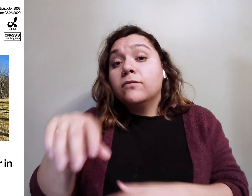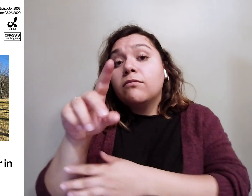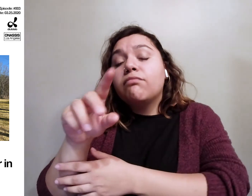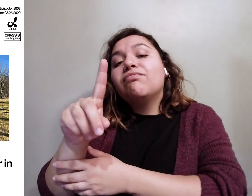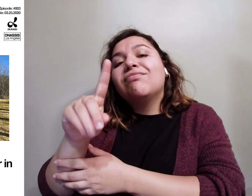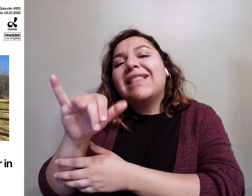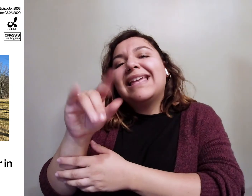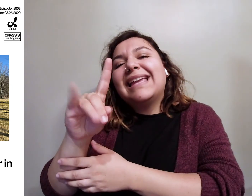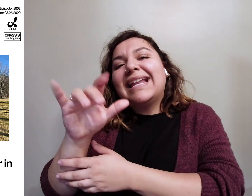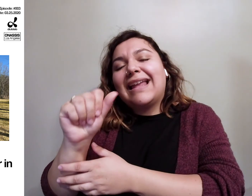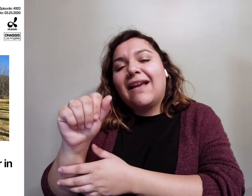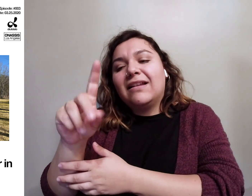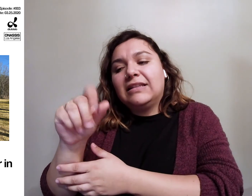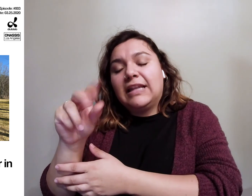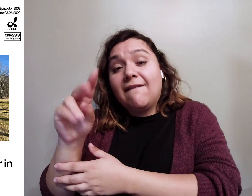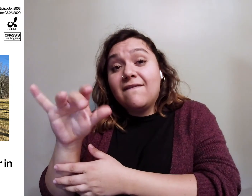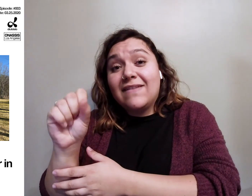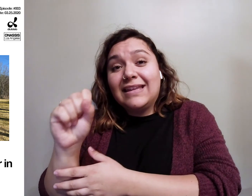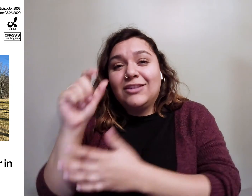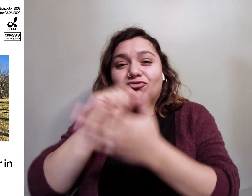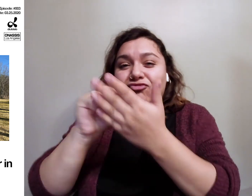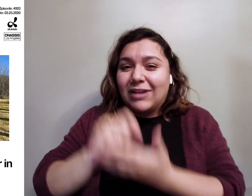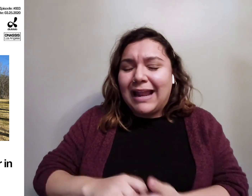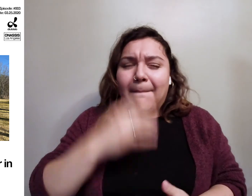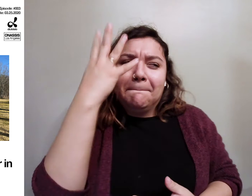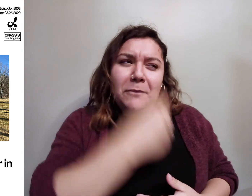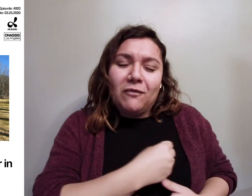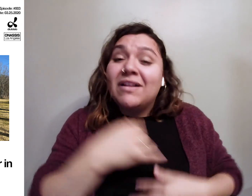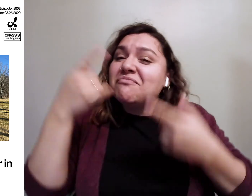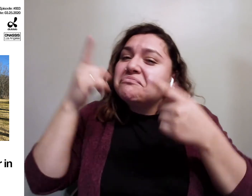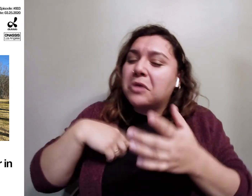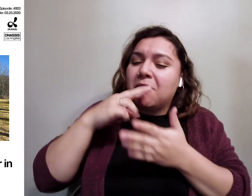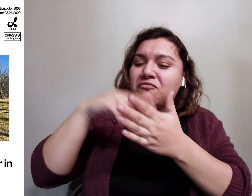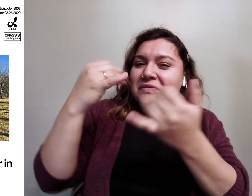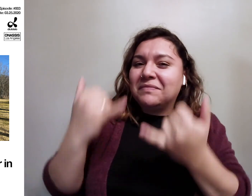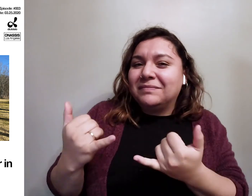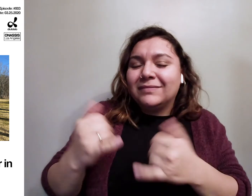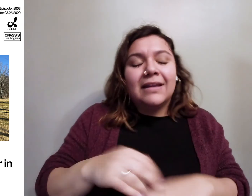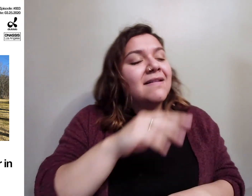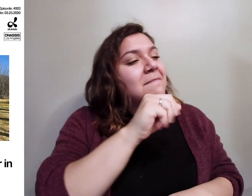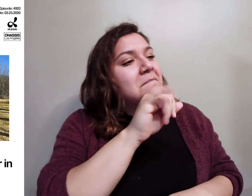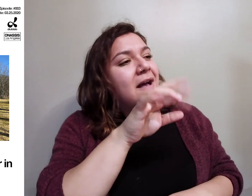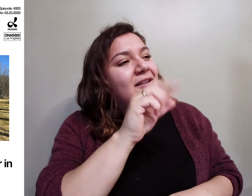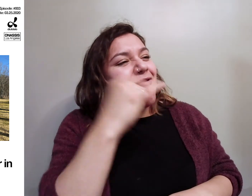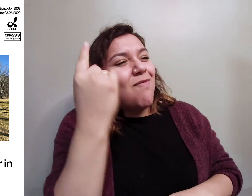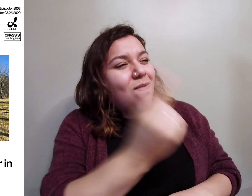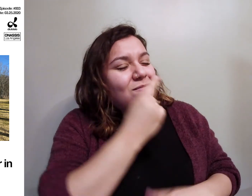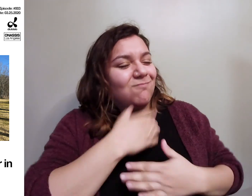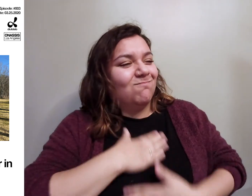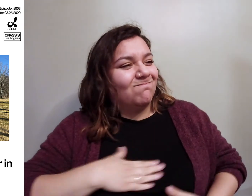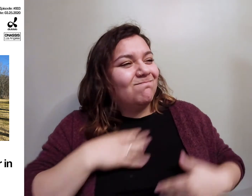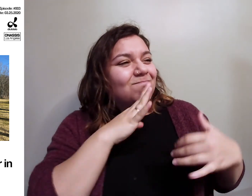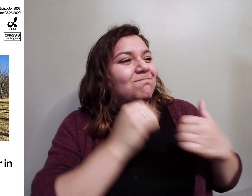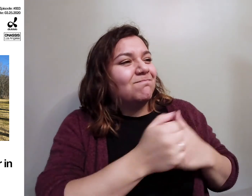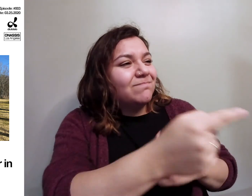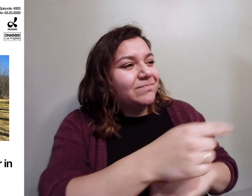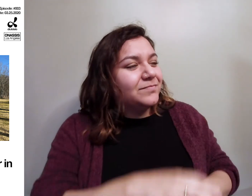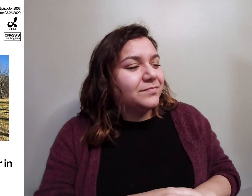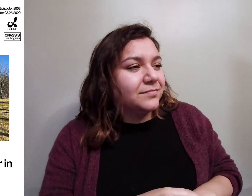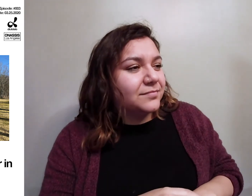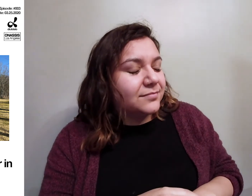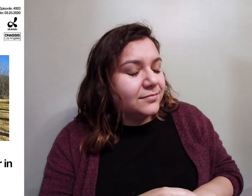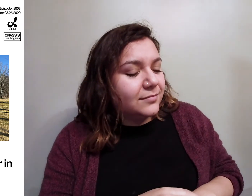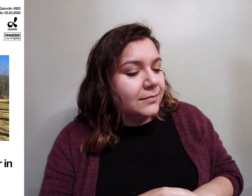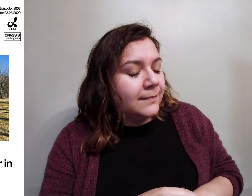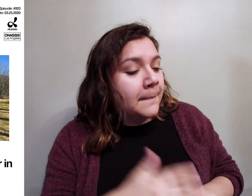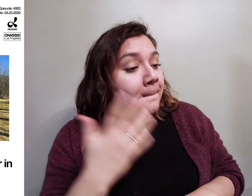let's hope for the best, as it were. Let's hope for the best. We'll weather the storm together. We will, and I can't